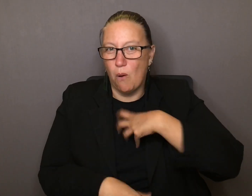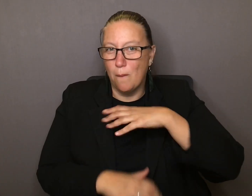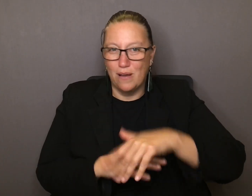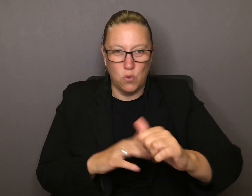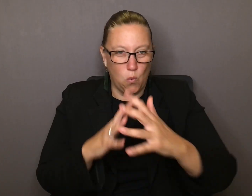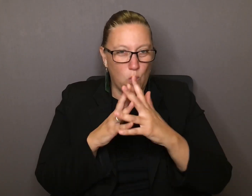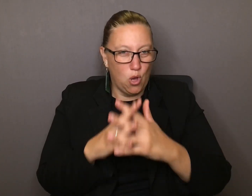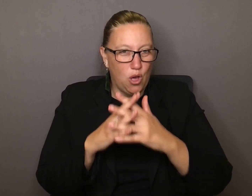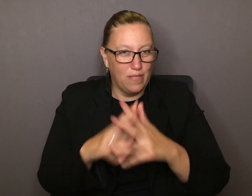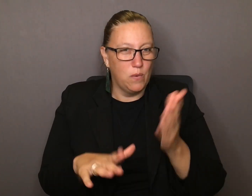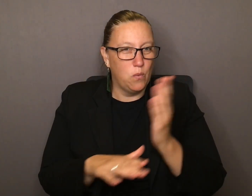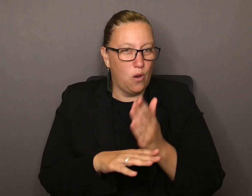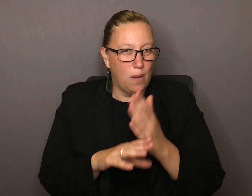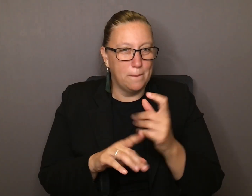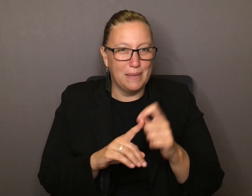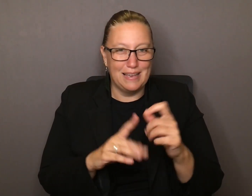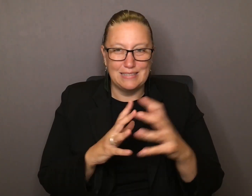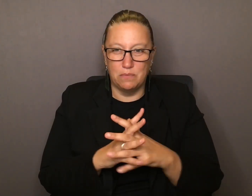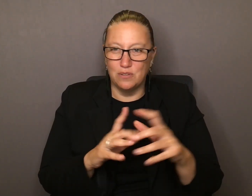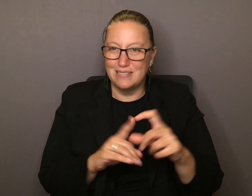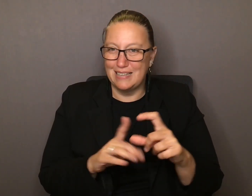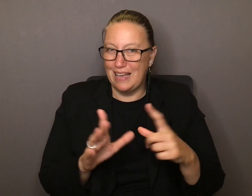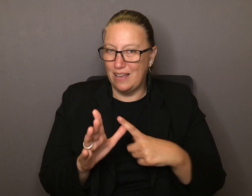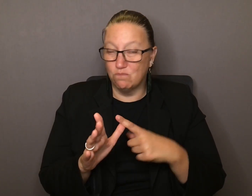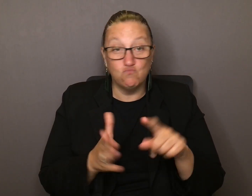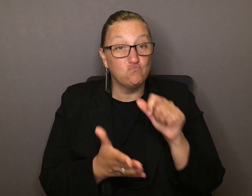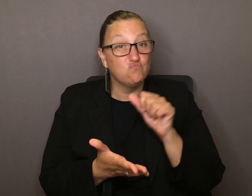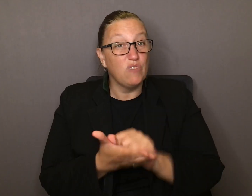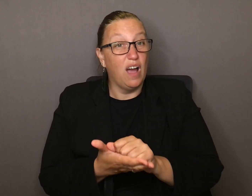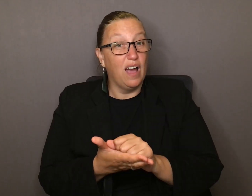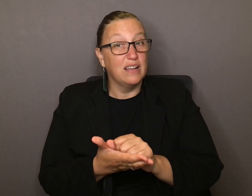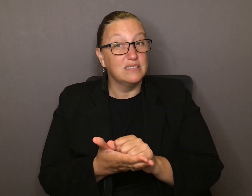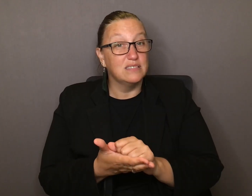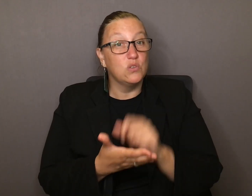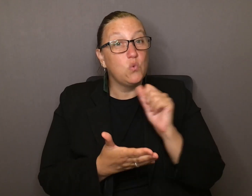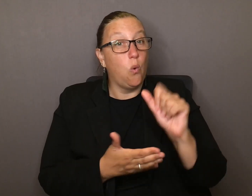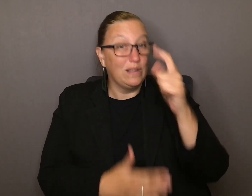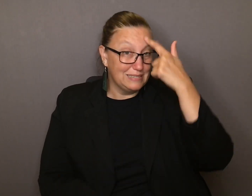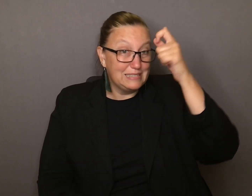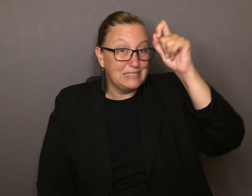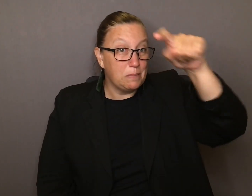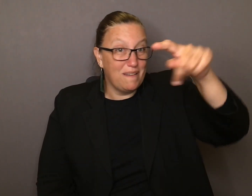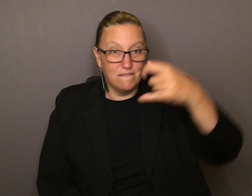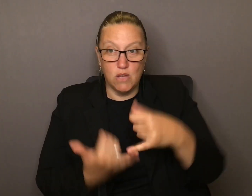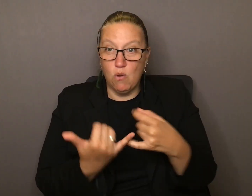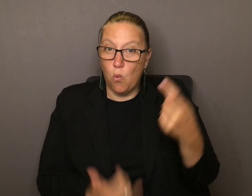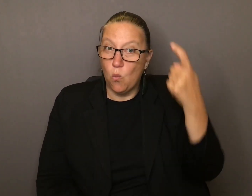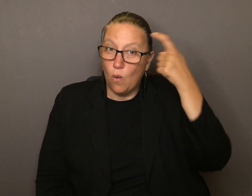of PWDA. And I think your practical tips are very wise, allowing